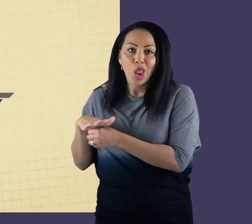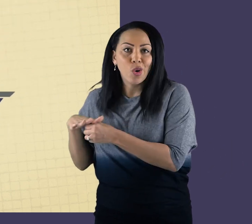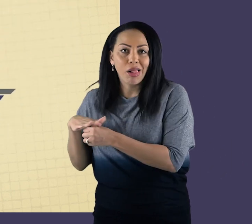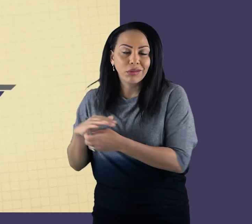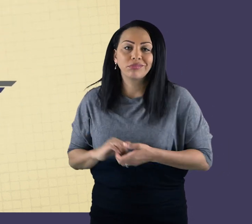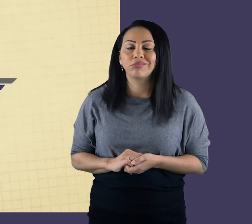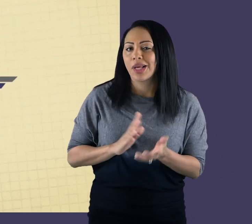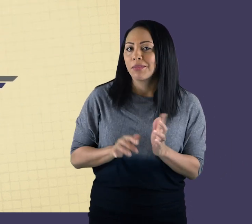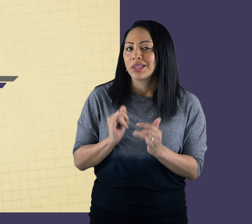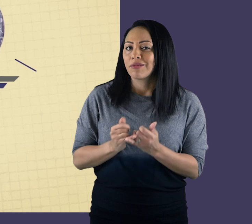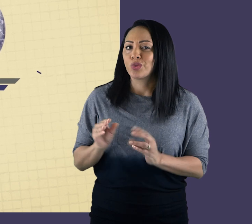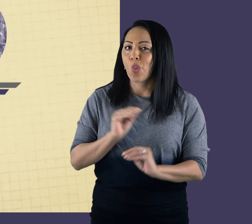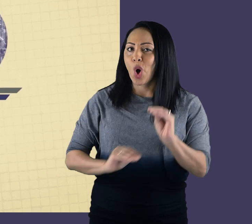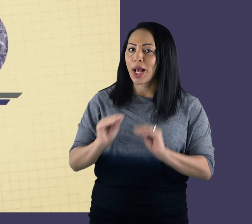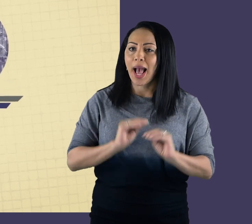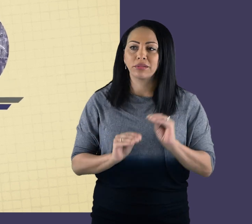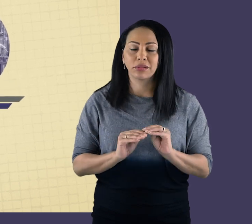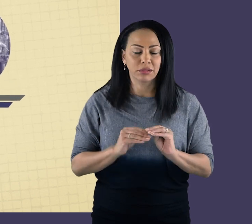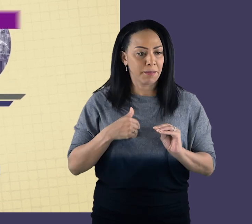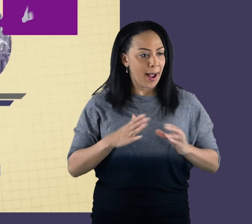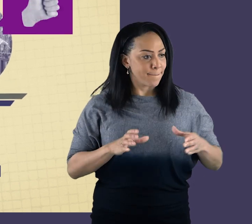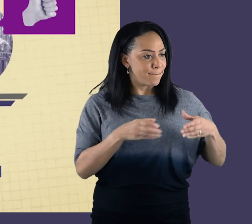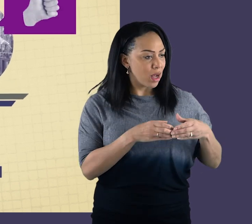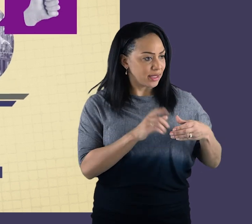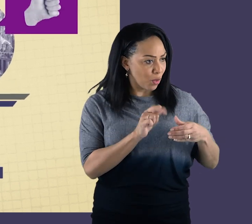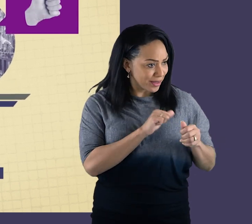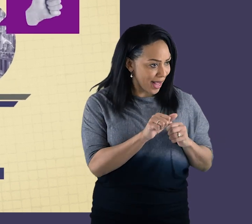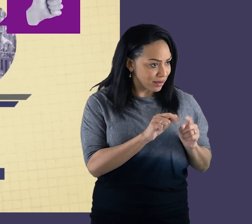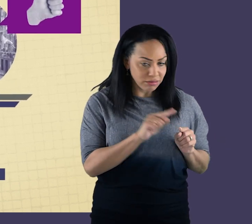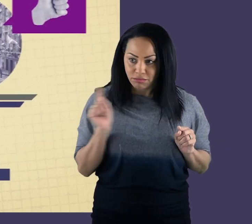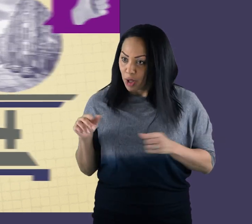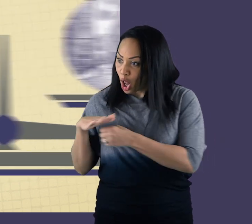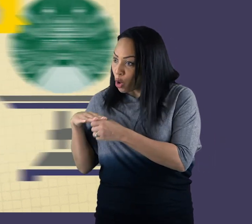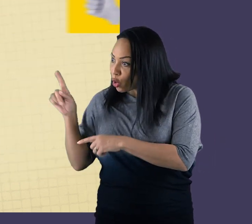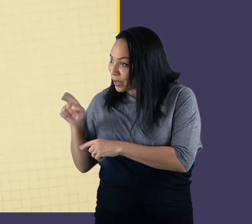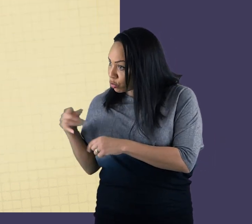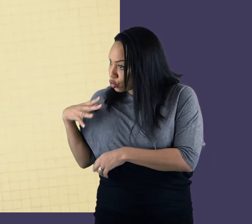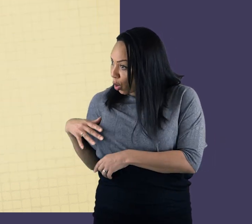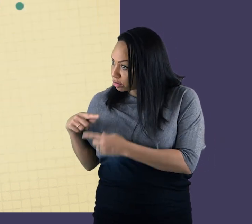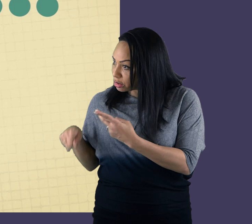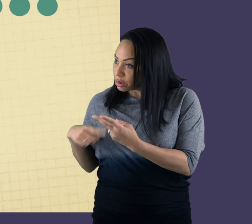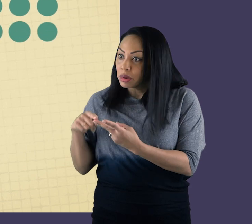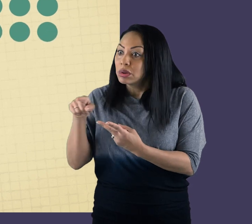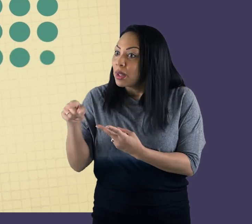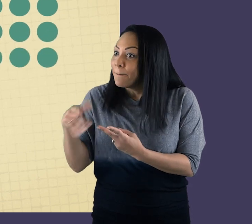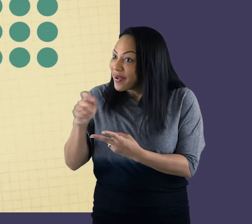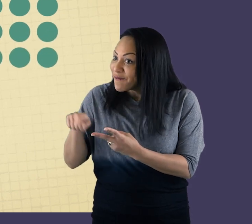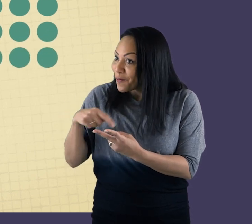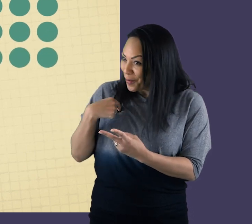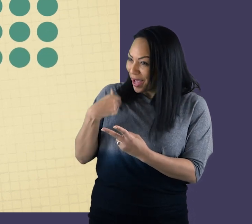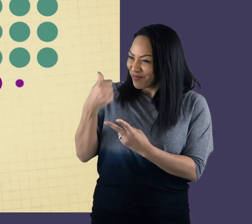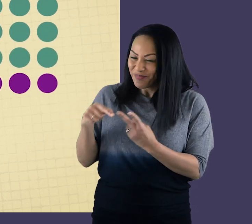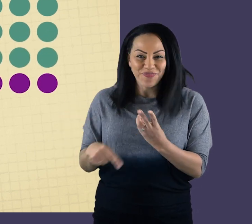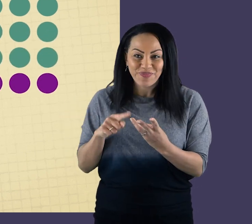MPs have to work out what's best for their party and the local people they represent. That includes the people that voted for